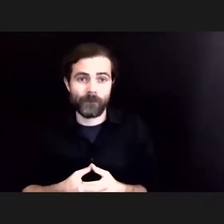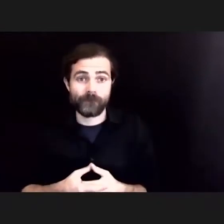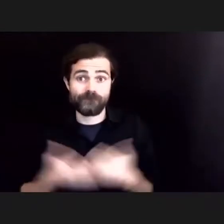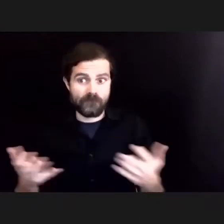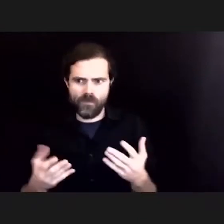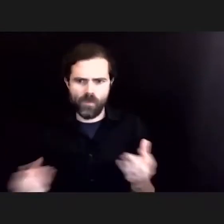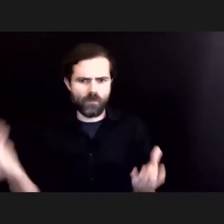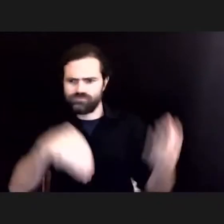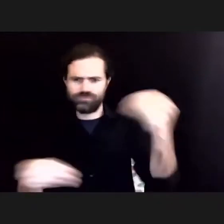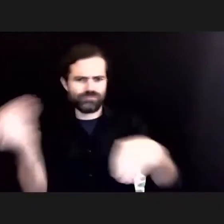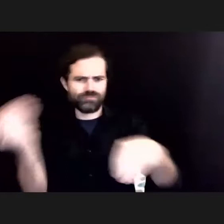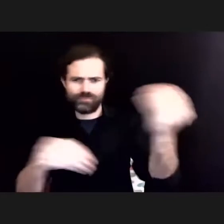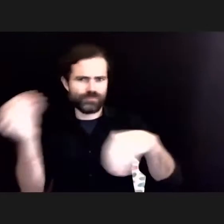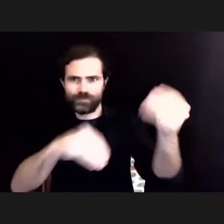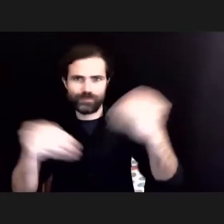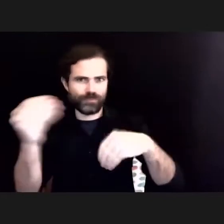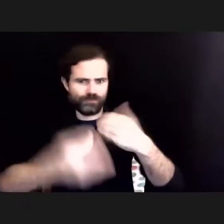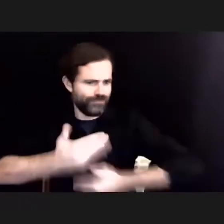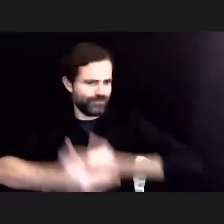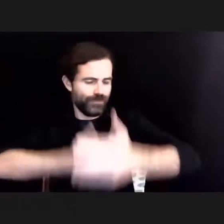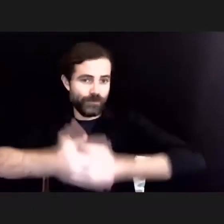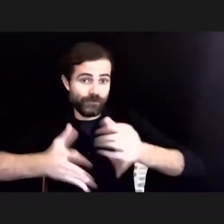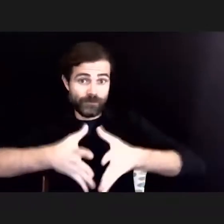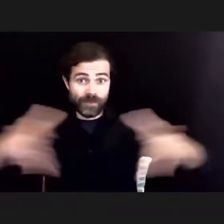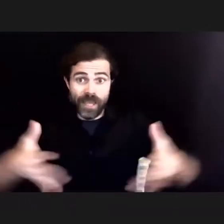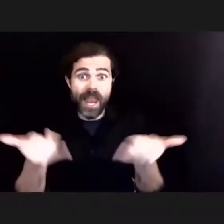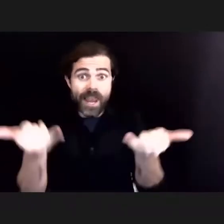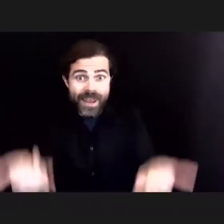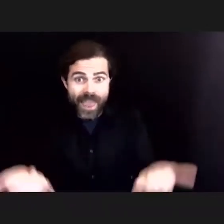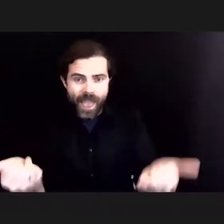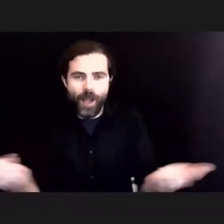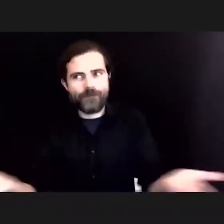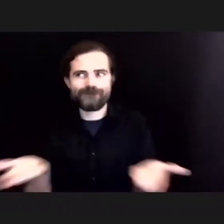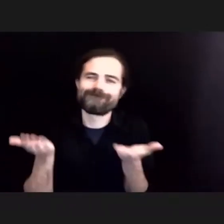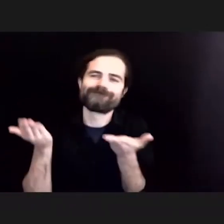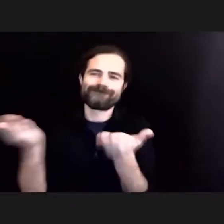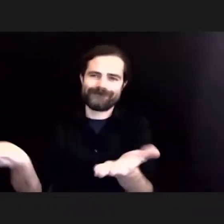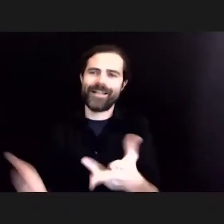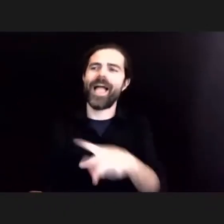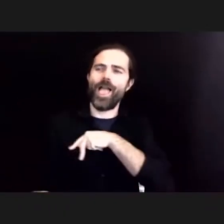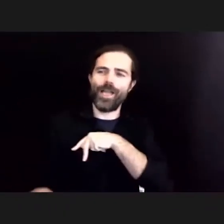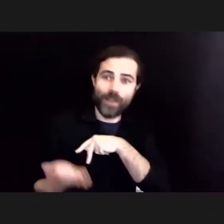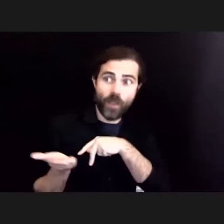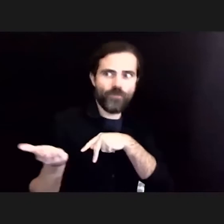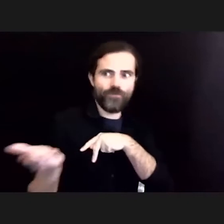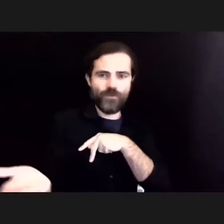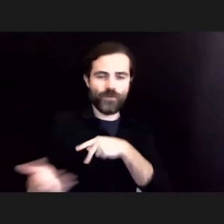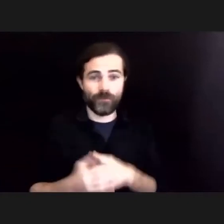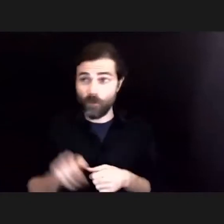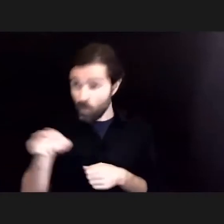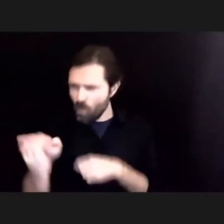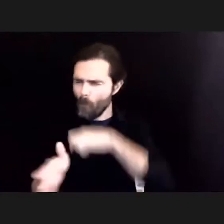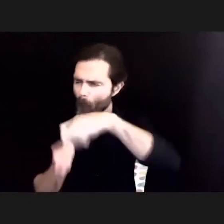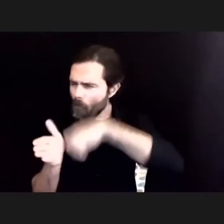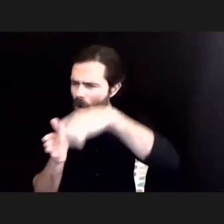And now it's your turn. Haven't you included your project yet in the mapping tool so that all Europe can know about